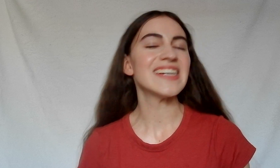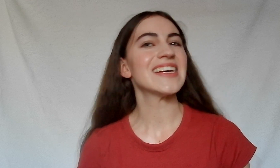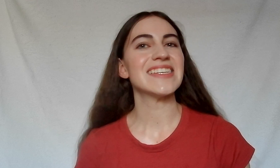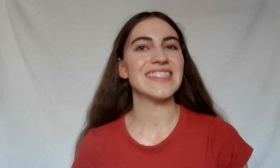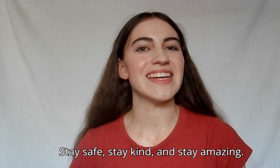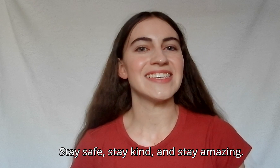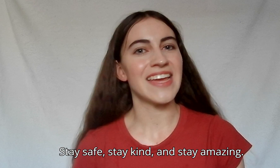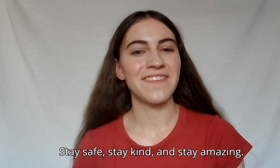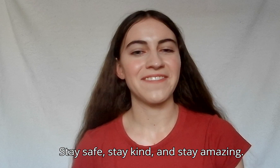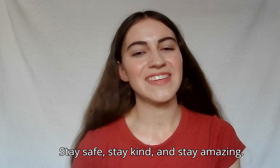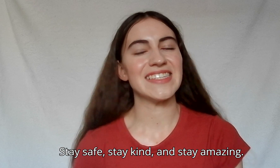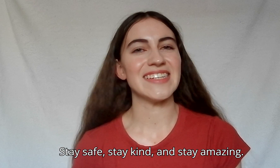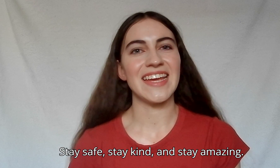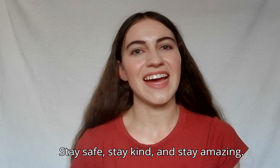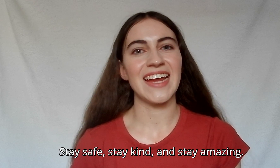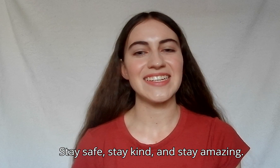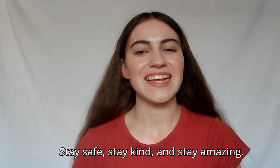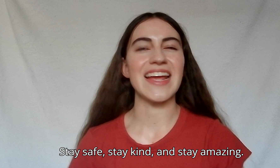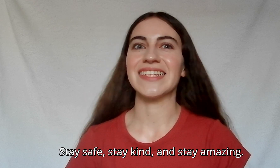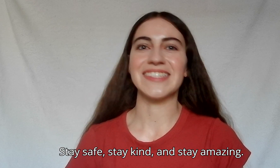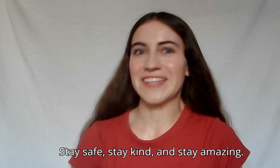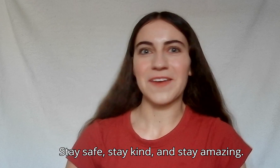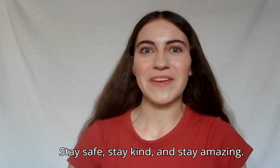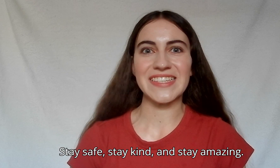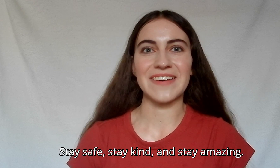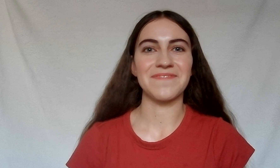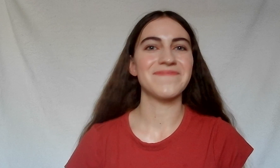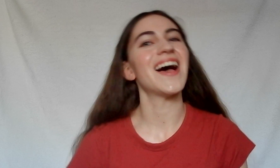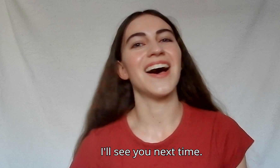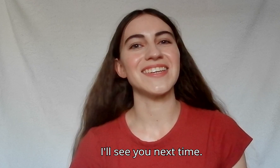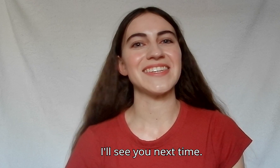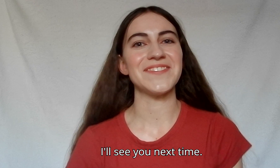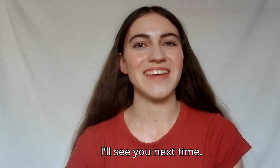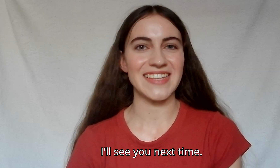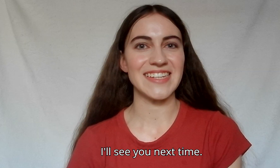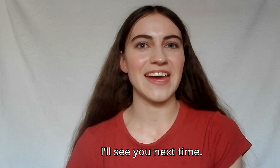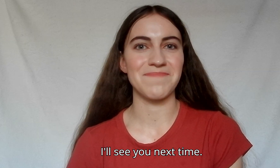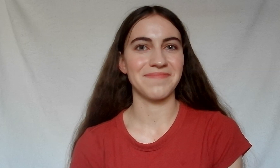Stay safe, stay kind, and stay amazing. I'll see you next time.